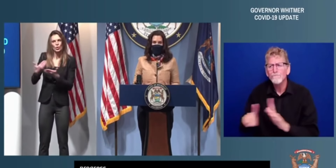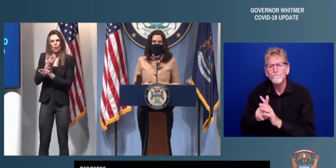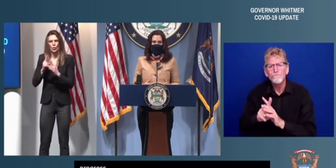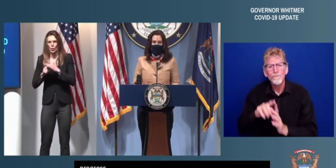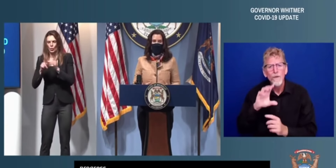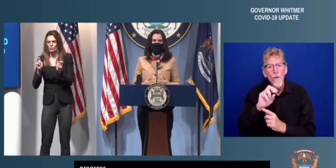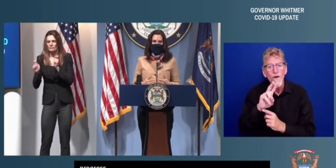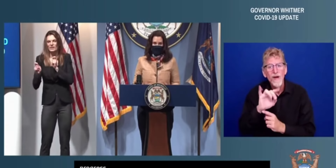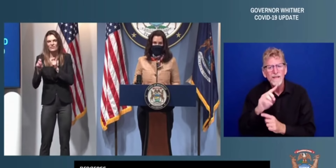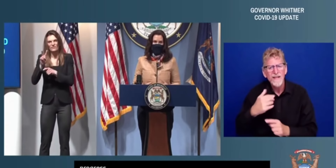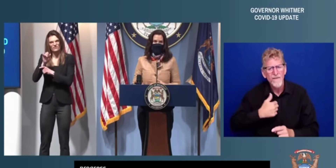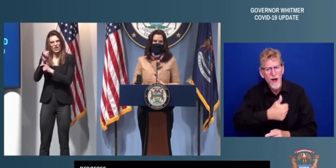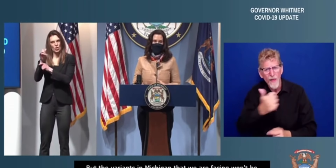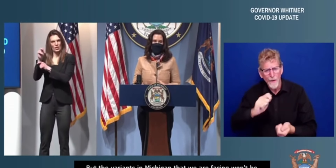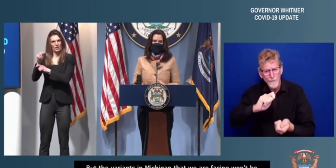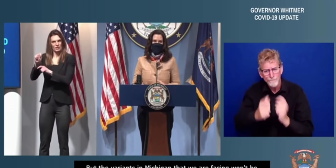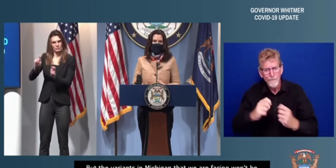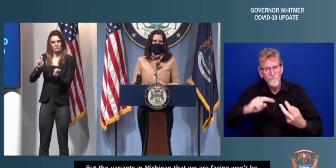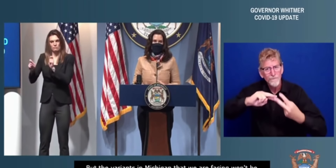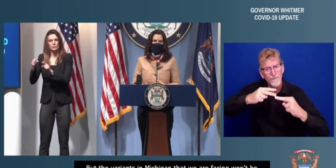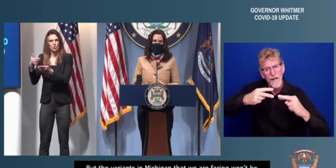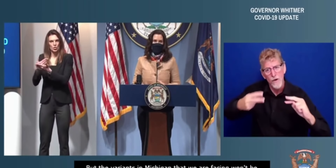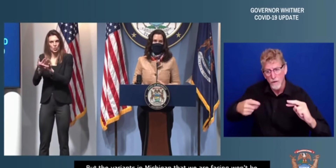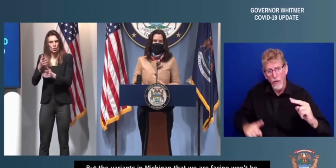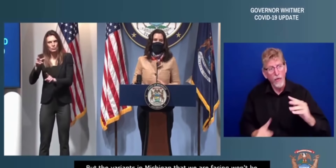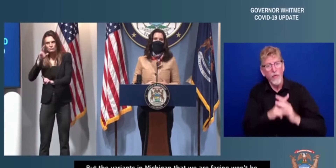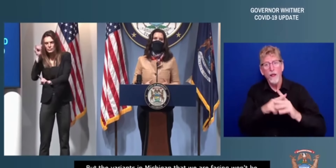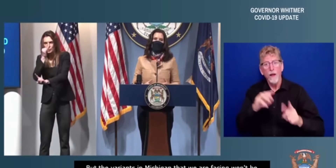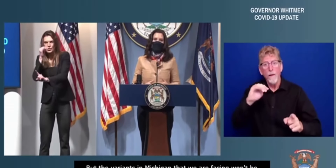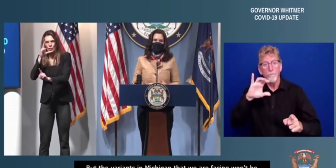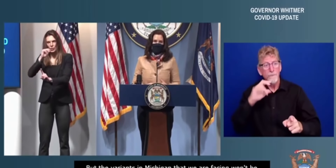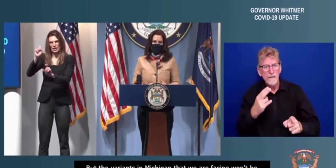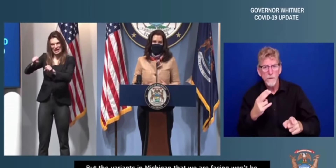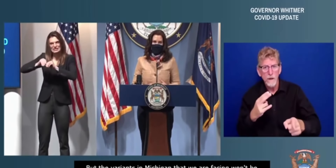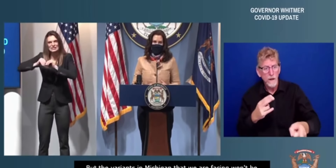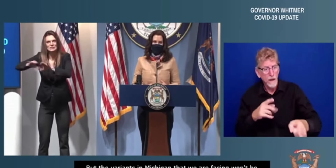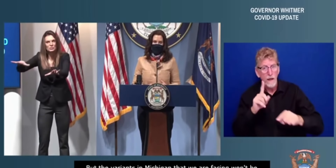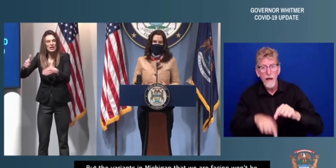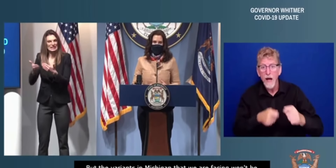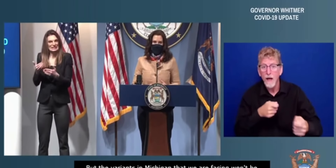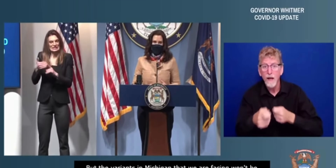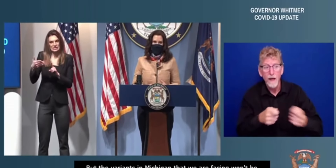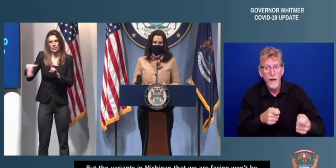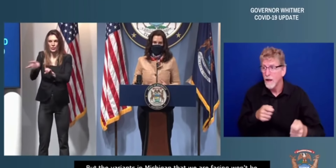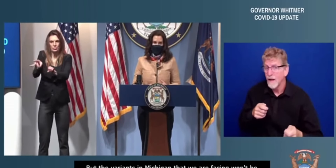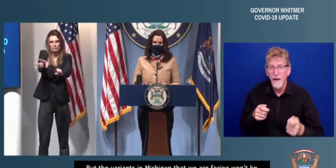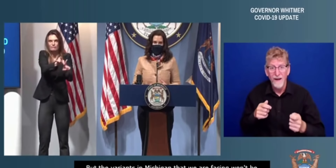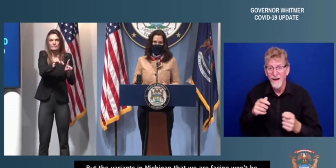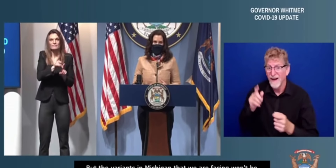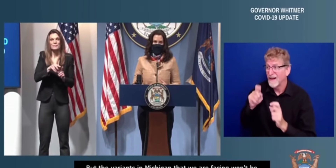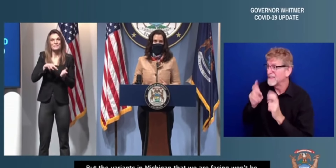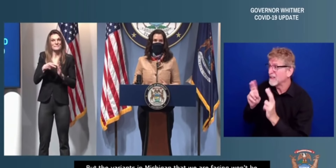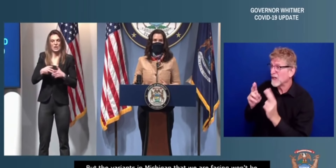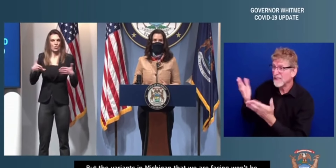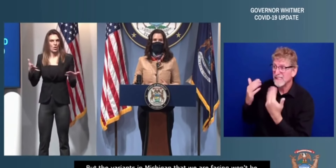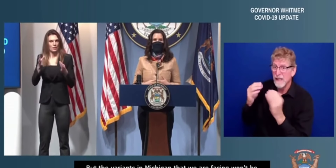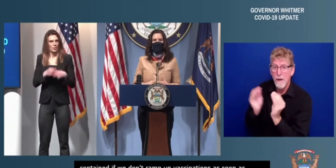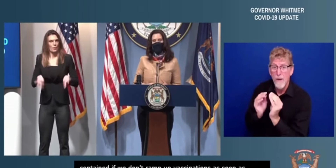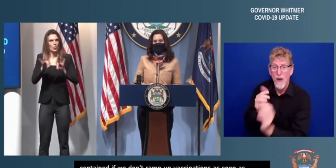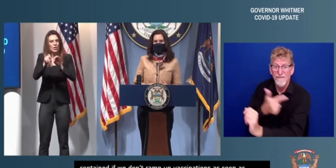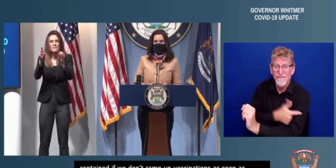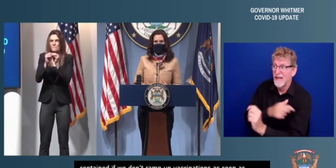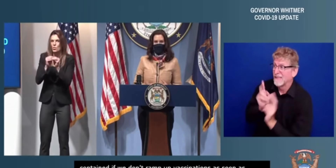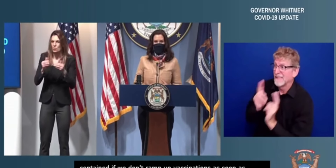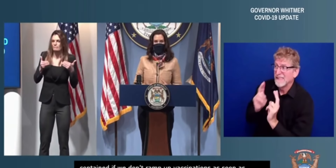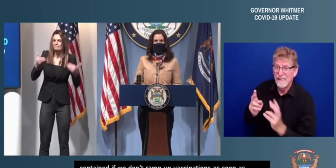we don't ramp up vaccinations as soon as possible. We need additional supply of the one-shot J&J vaccine, which we believe